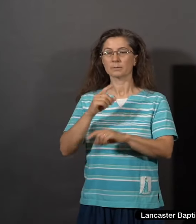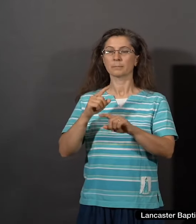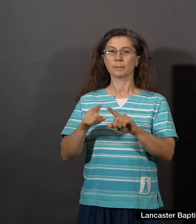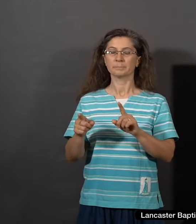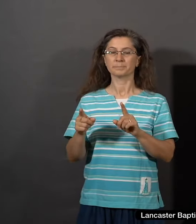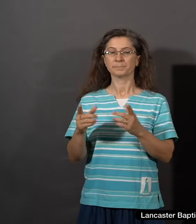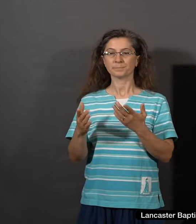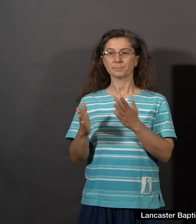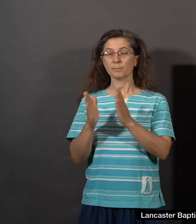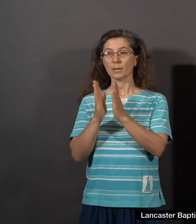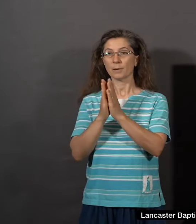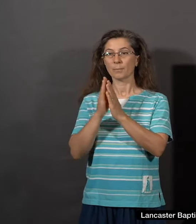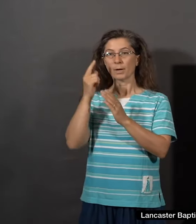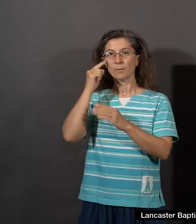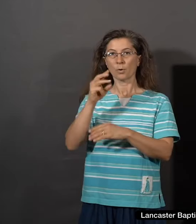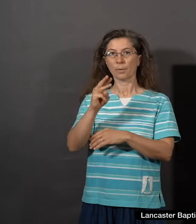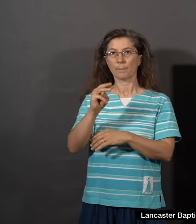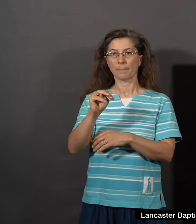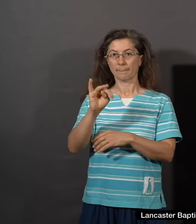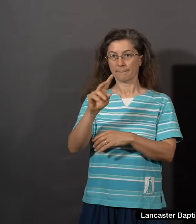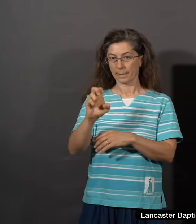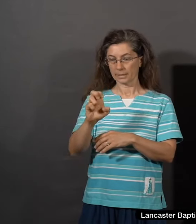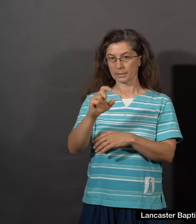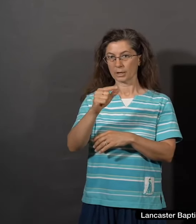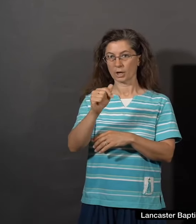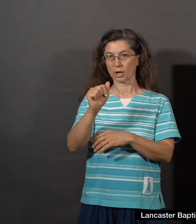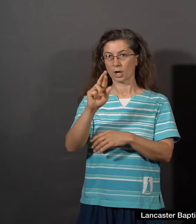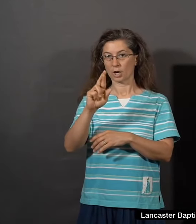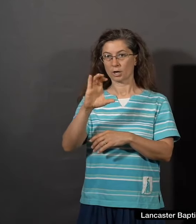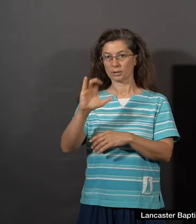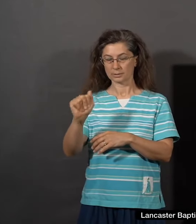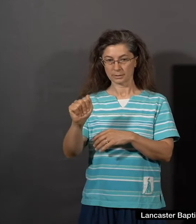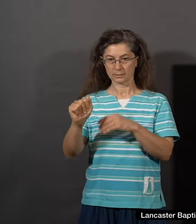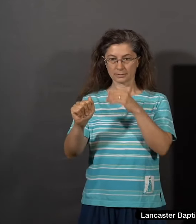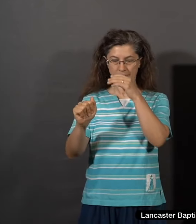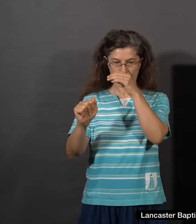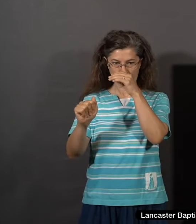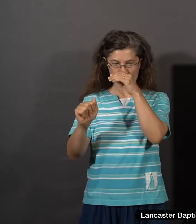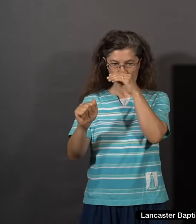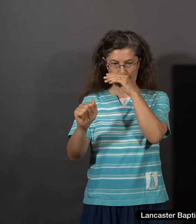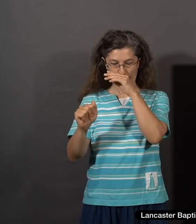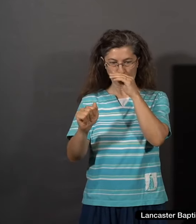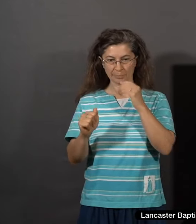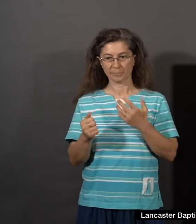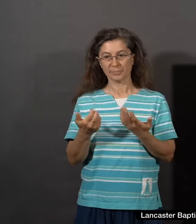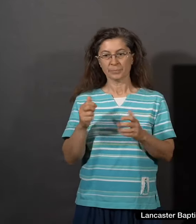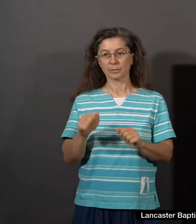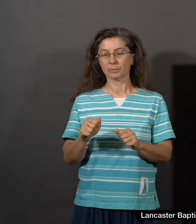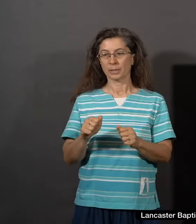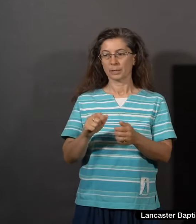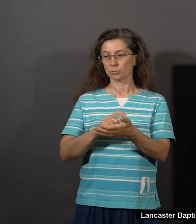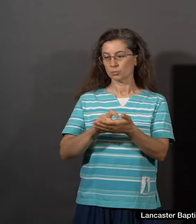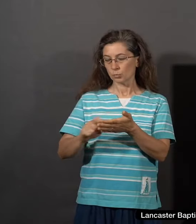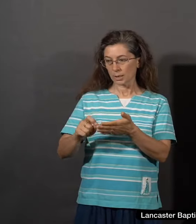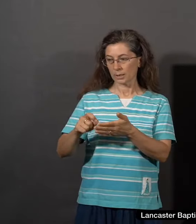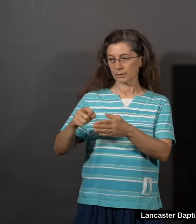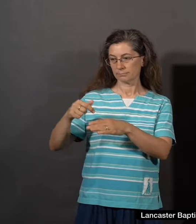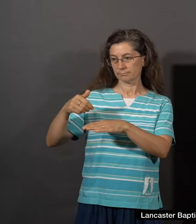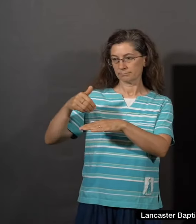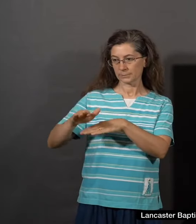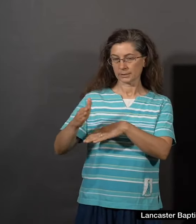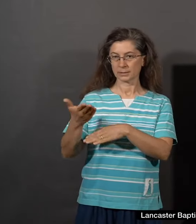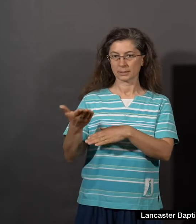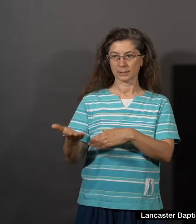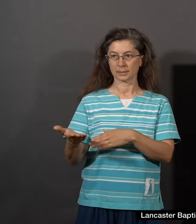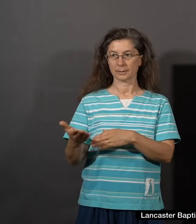but uh pray for mike garcia today and if you feel led uh to jot him a note that you're praying for him i really appreciate that